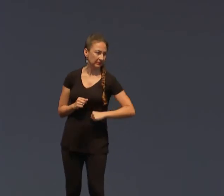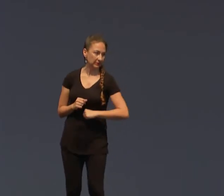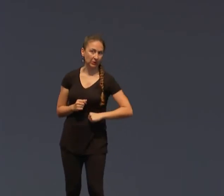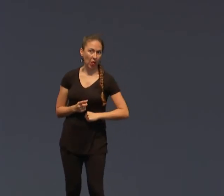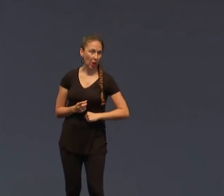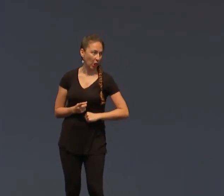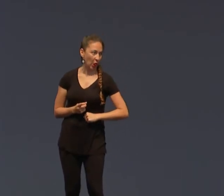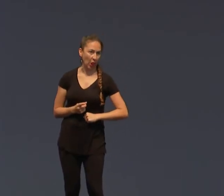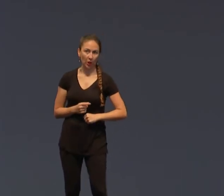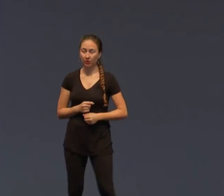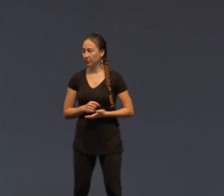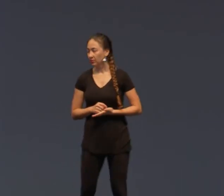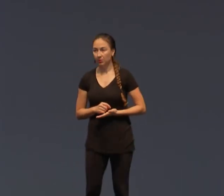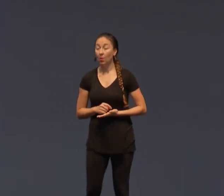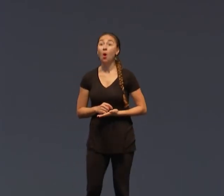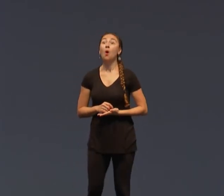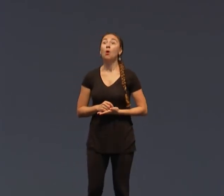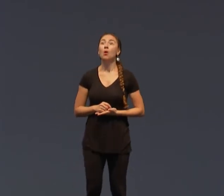No, I want you to answer.